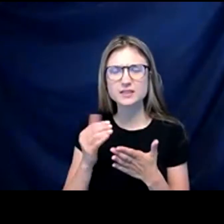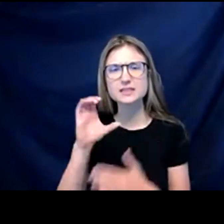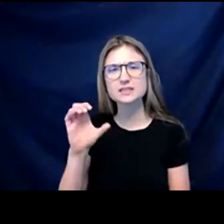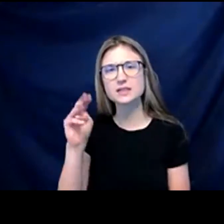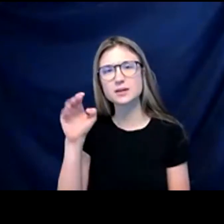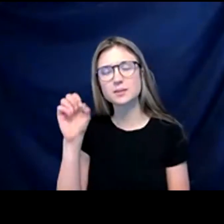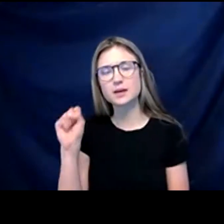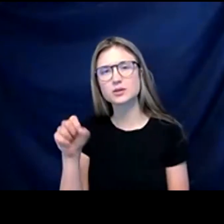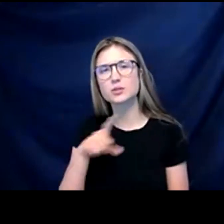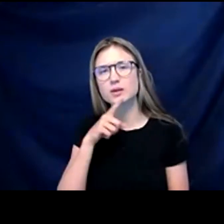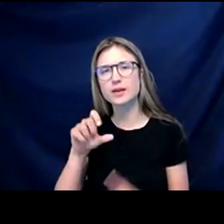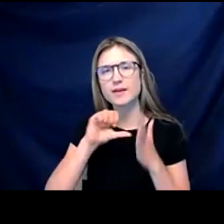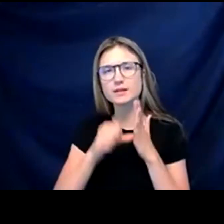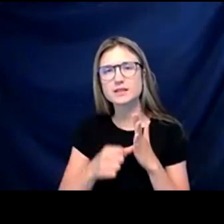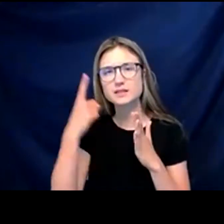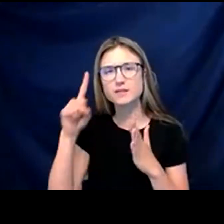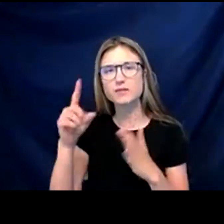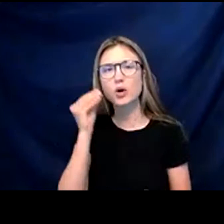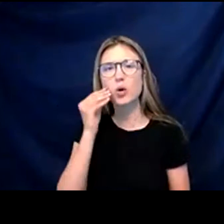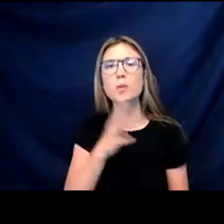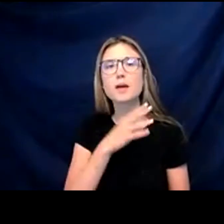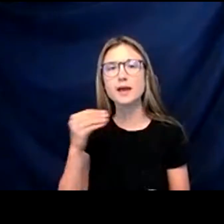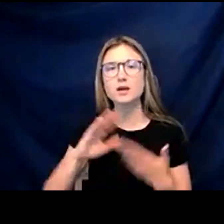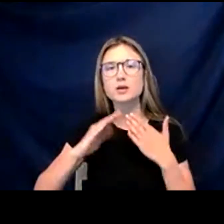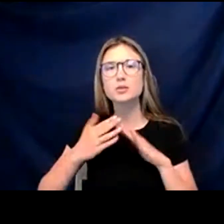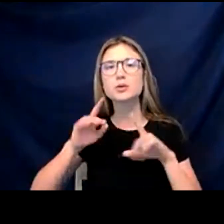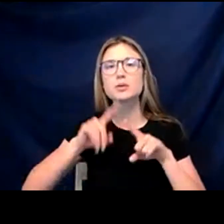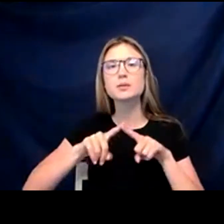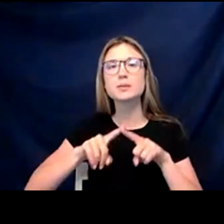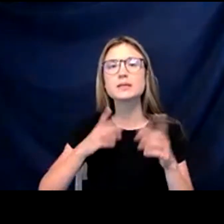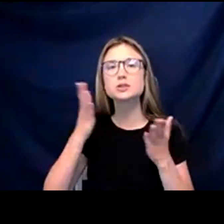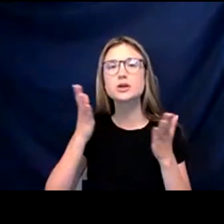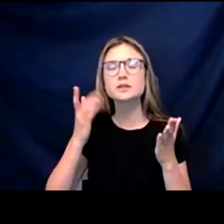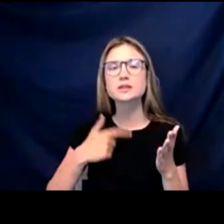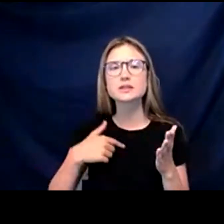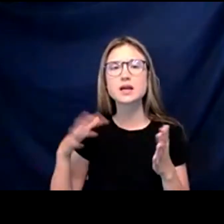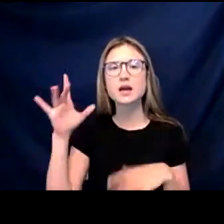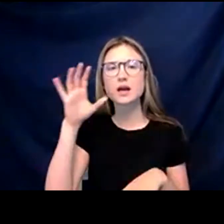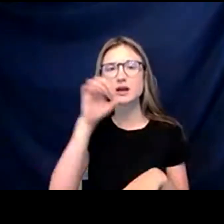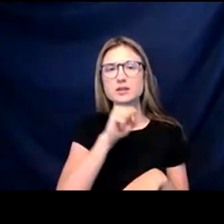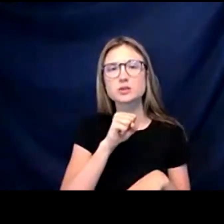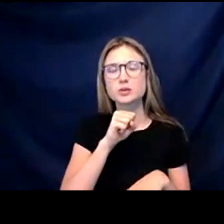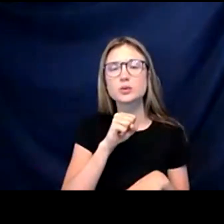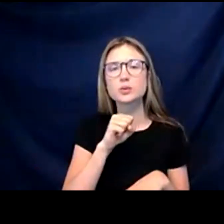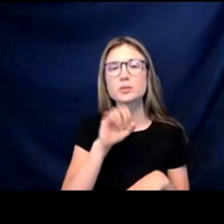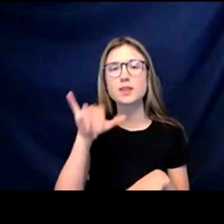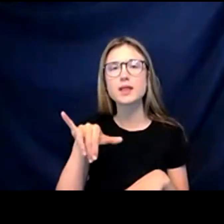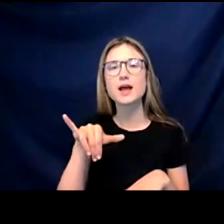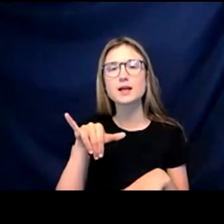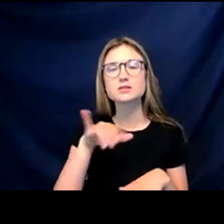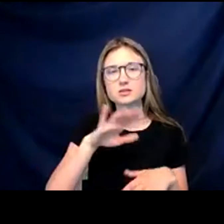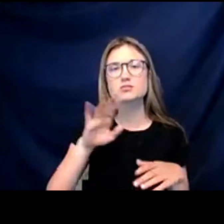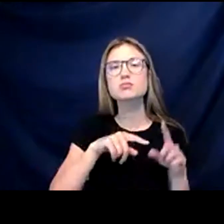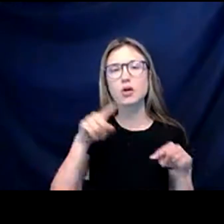really emphasizing that's for home and community-based services. And I assume that that's across DD, Yes. elderly, behavioral